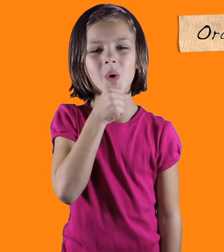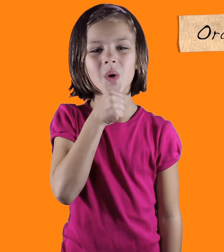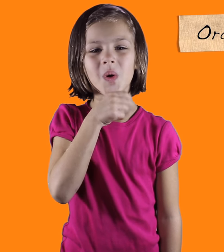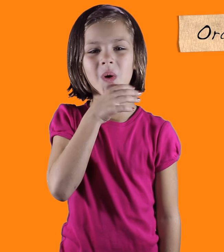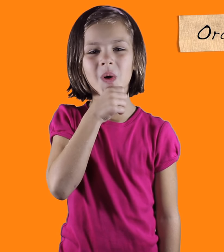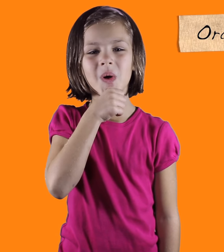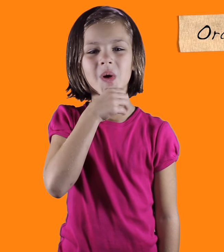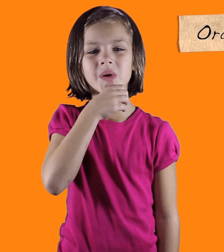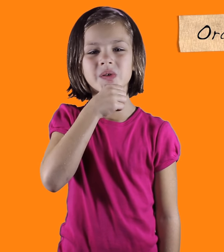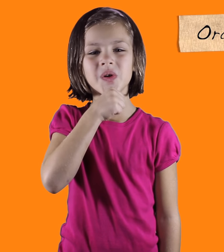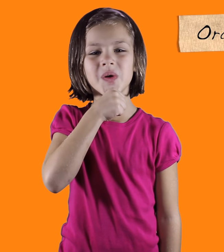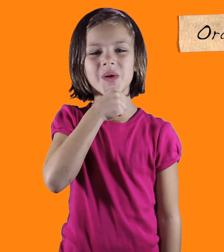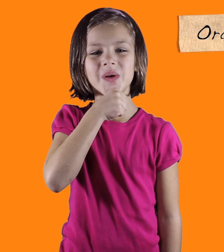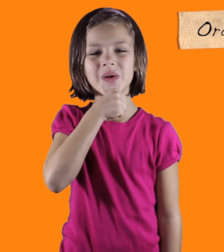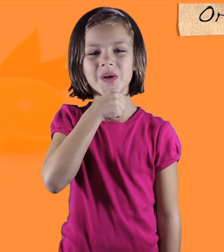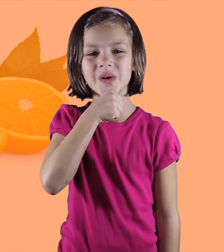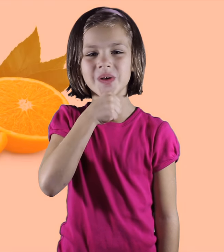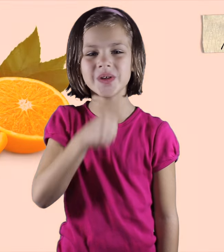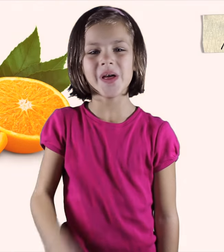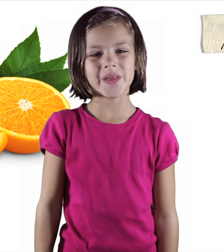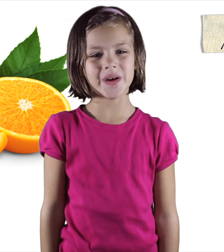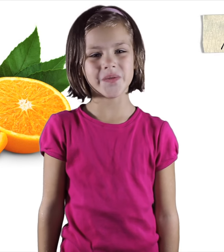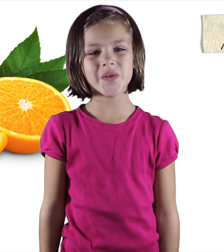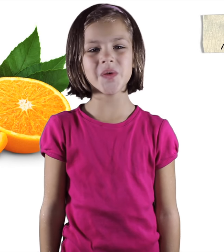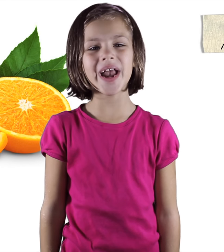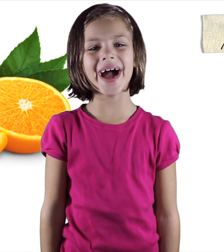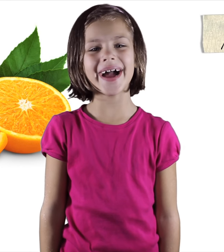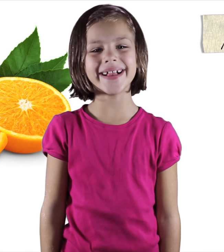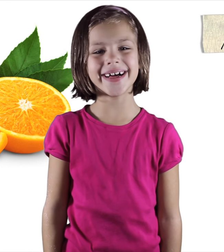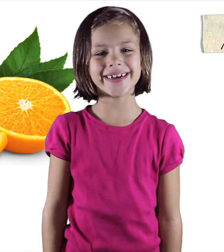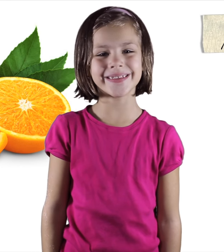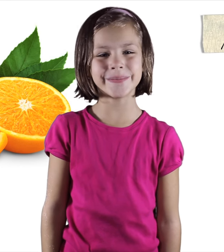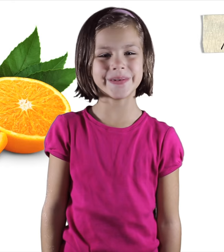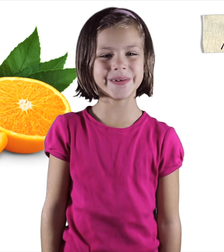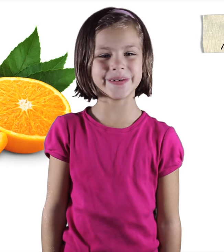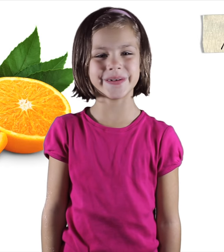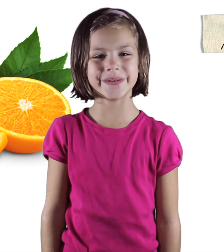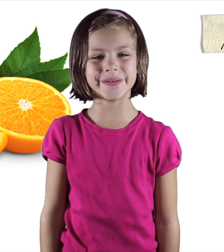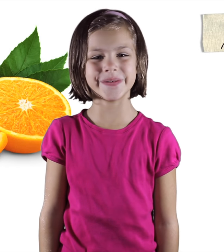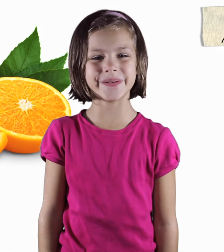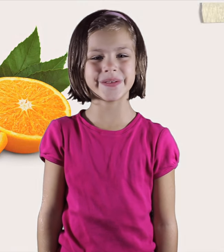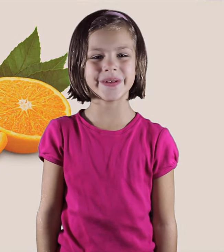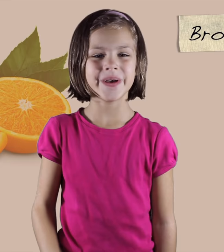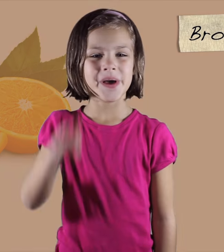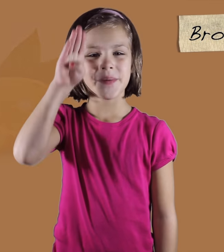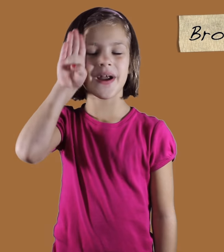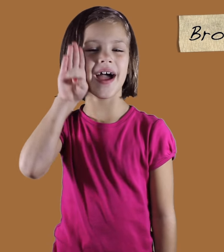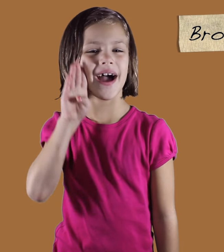Orange, orange The fruit I like the most Brown,